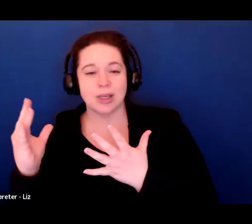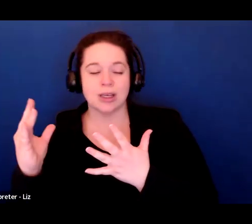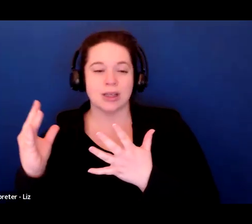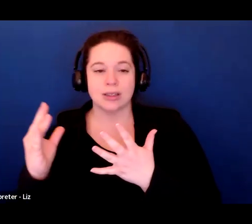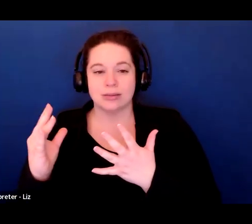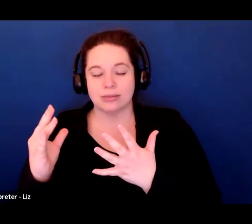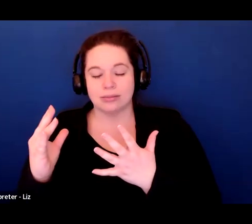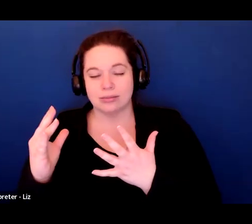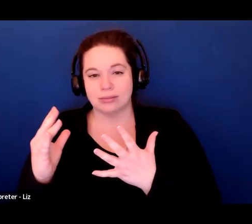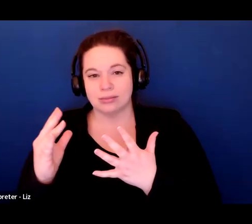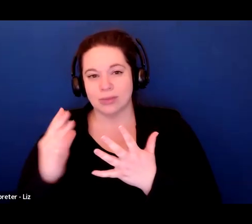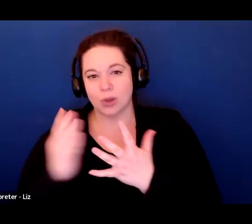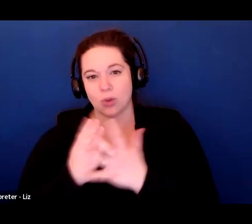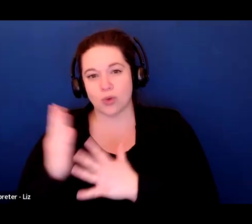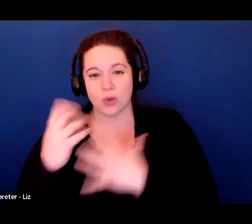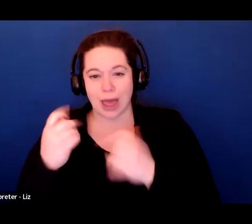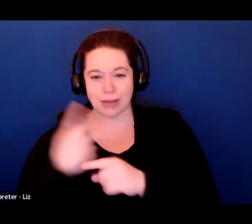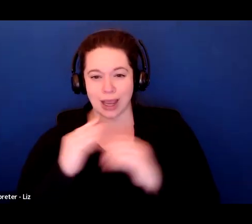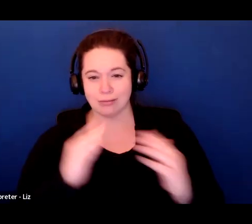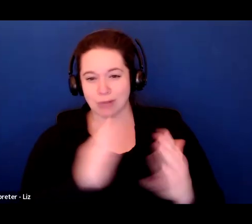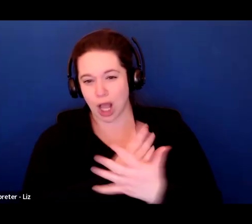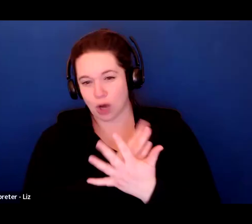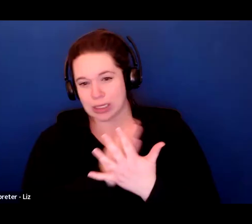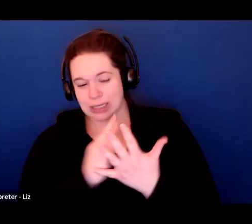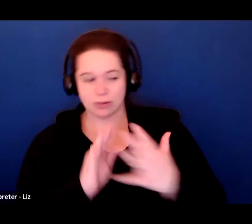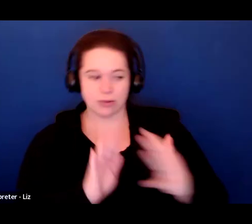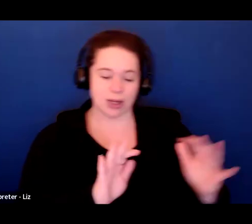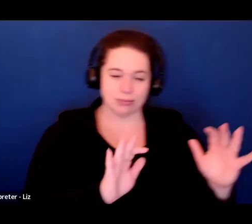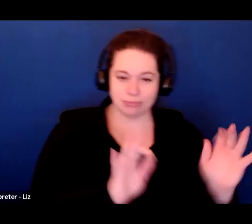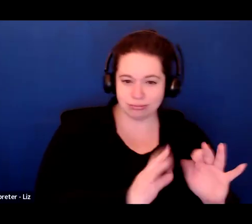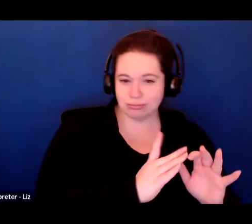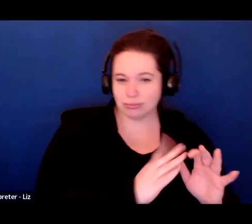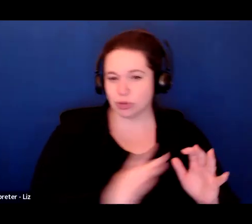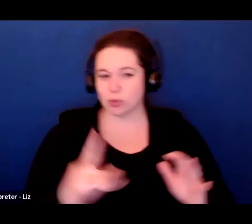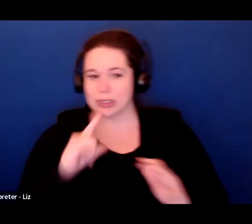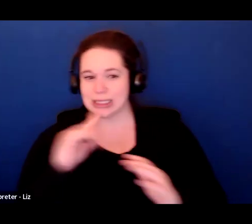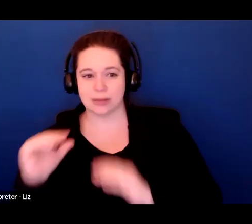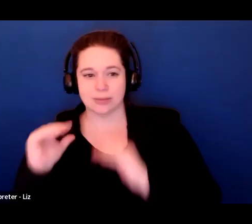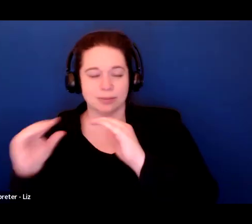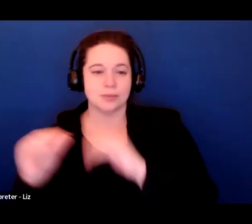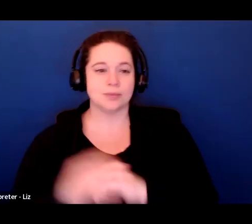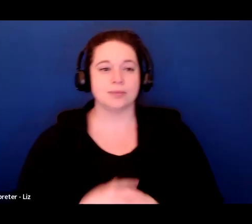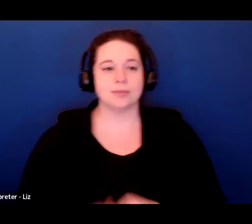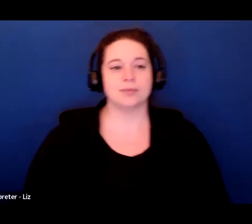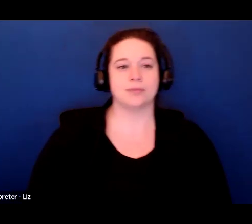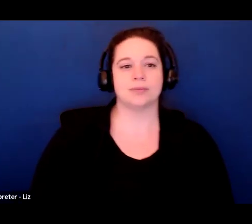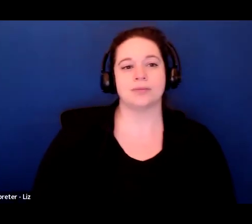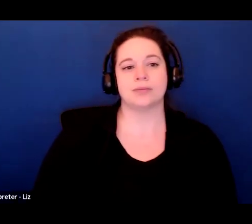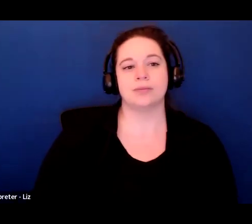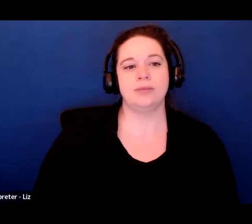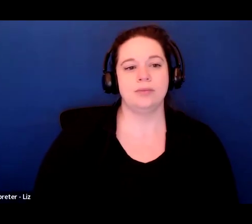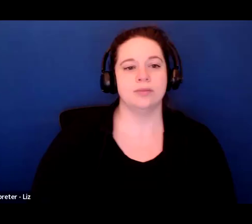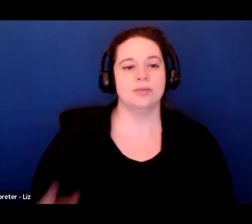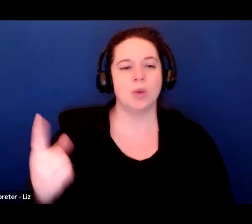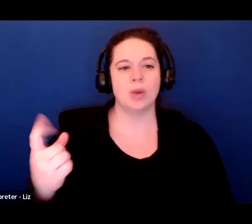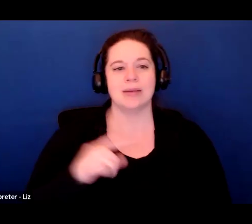the healthcare hierarchy as it is. Somebody wants to know about a baclofen pump